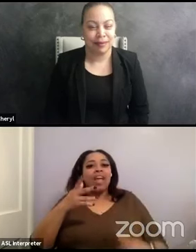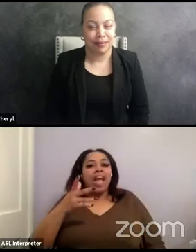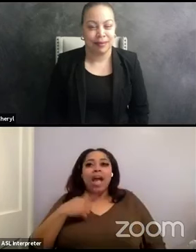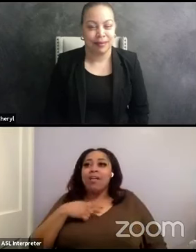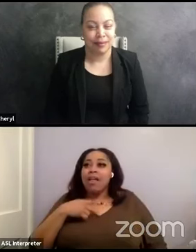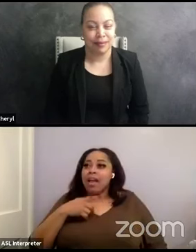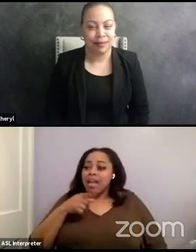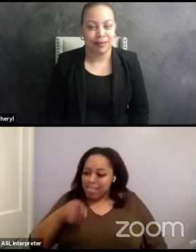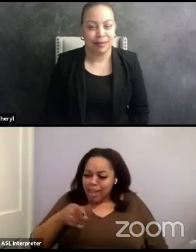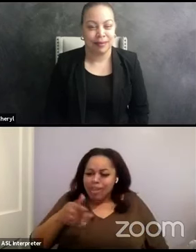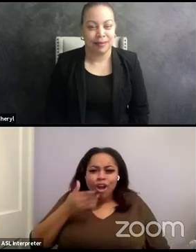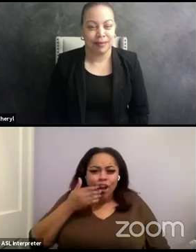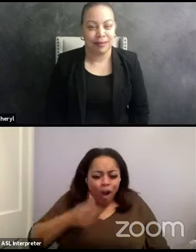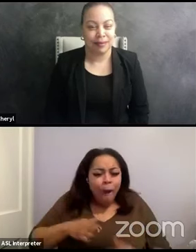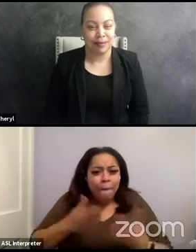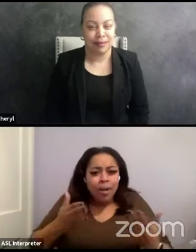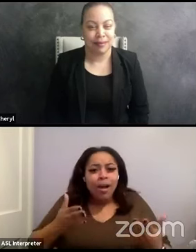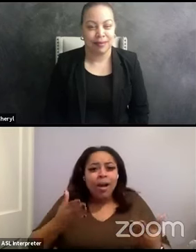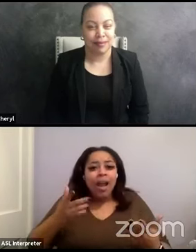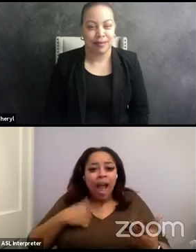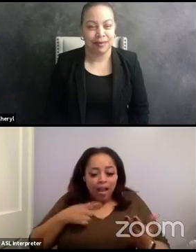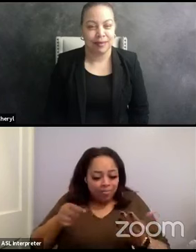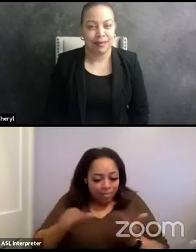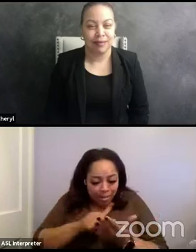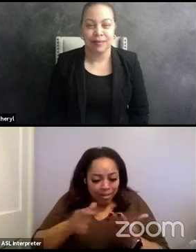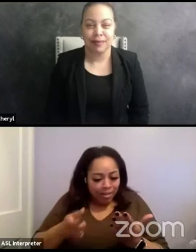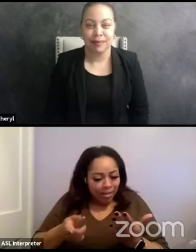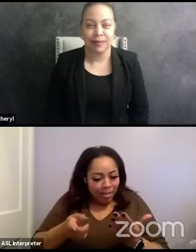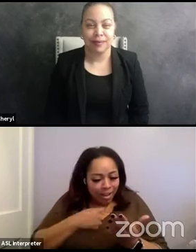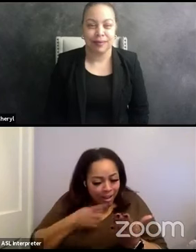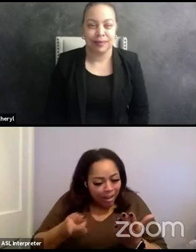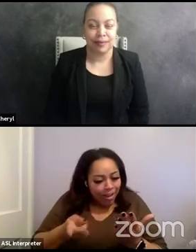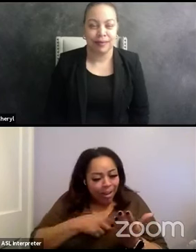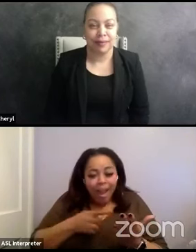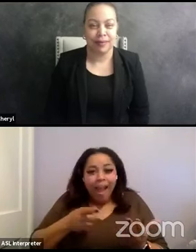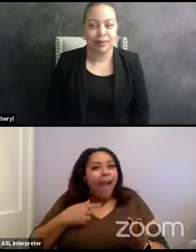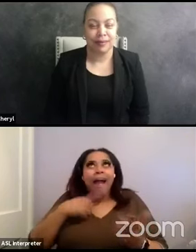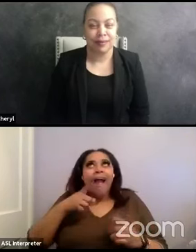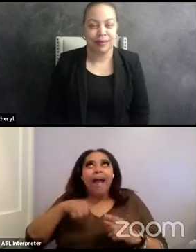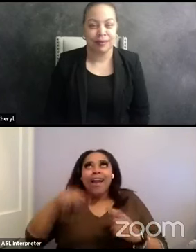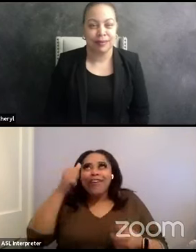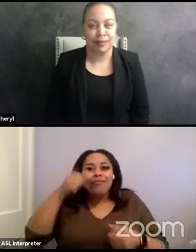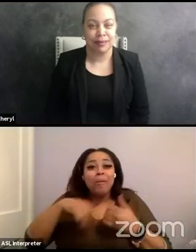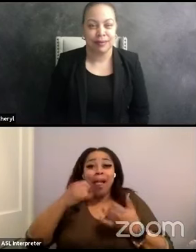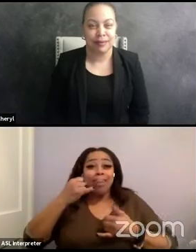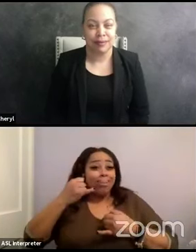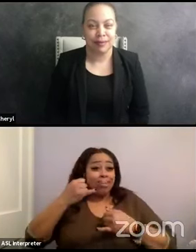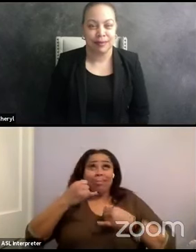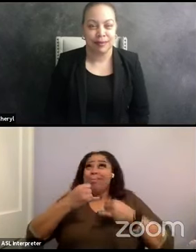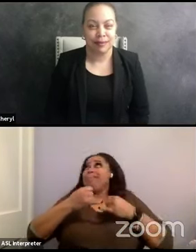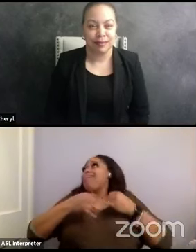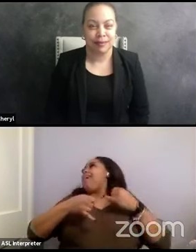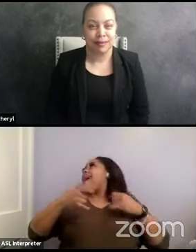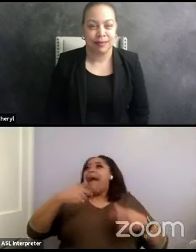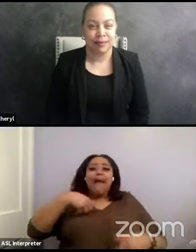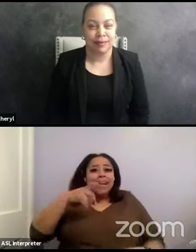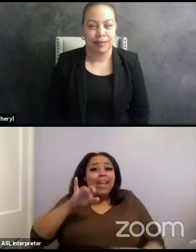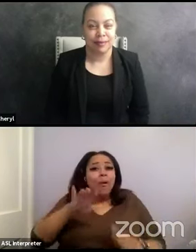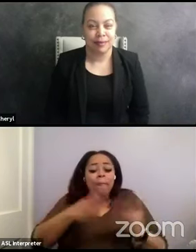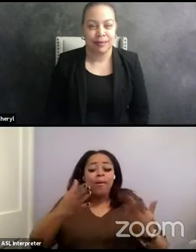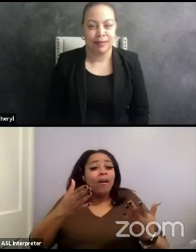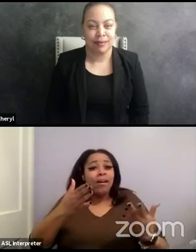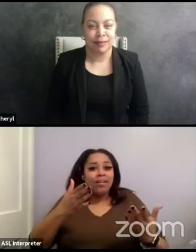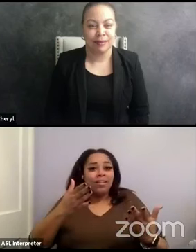is a good book. Like, I'm turning the pages. Like, and I can't remember the last time I did that with a book that